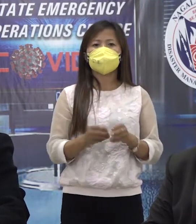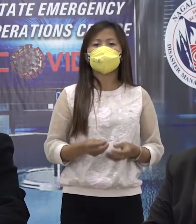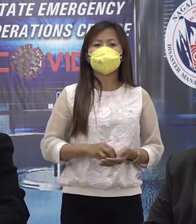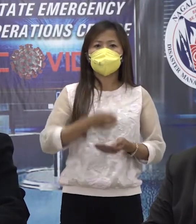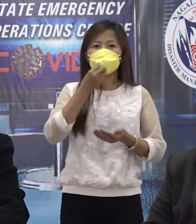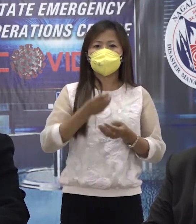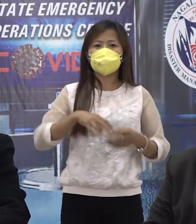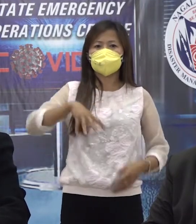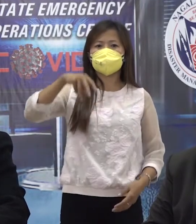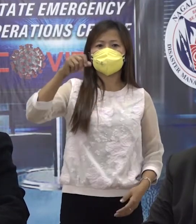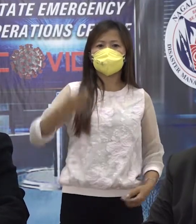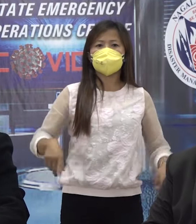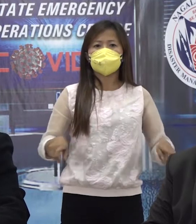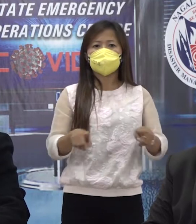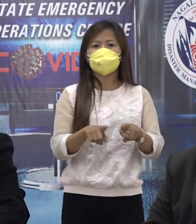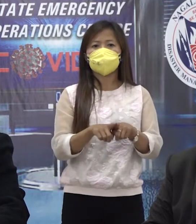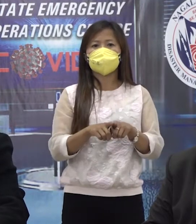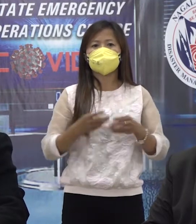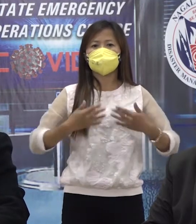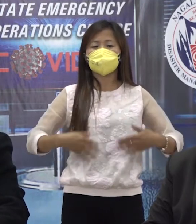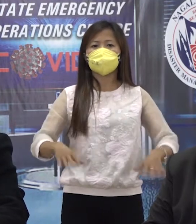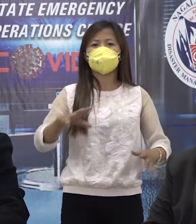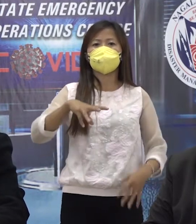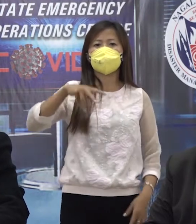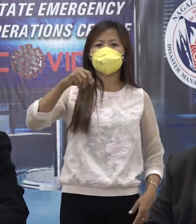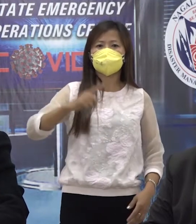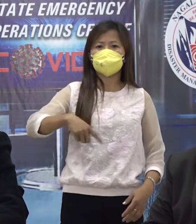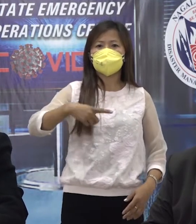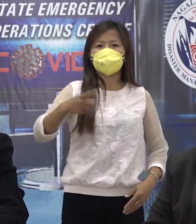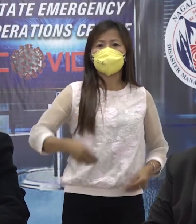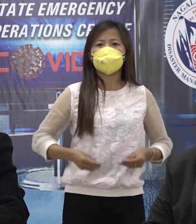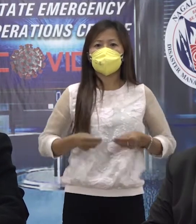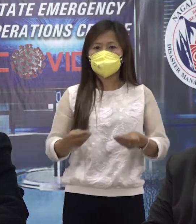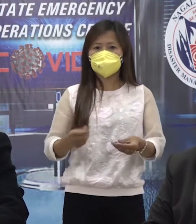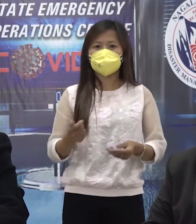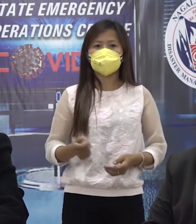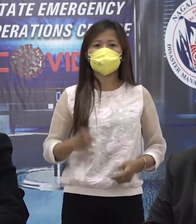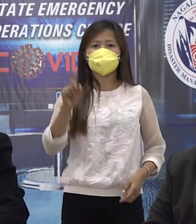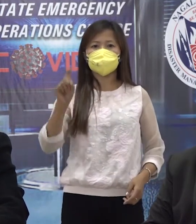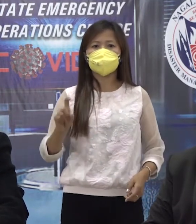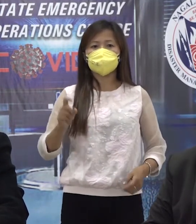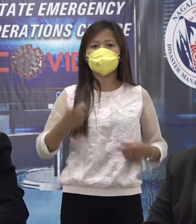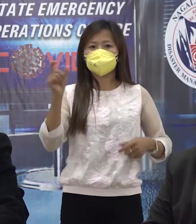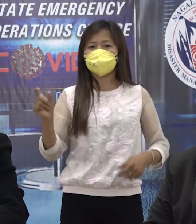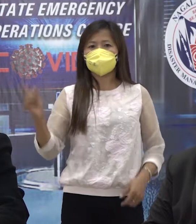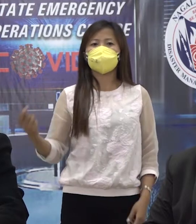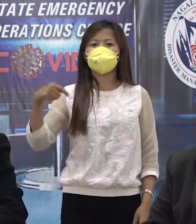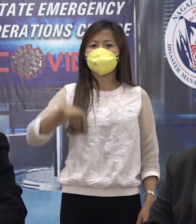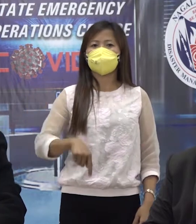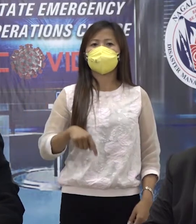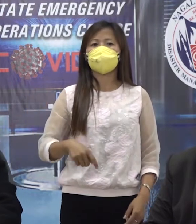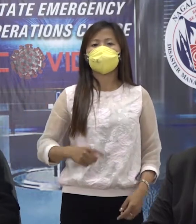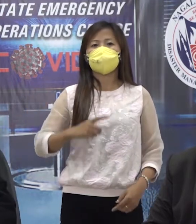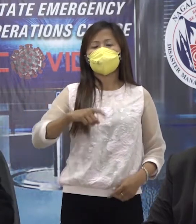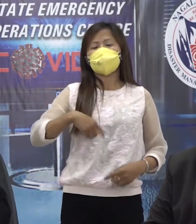as the relief rise for daily wages and needy people during the lockdown